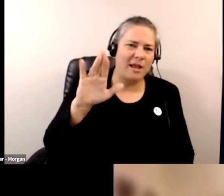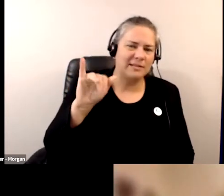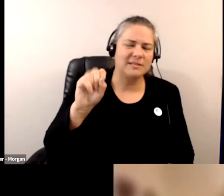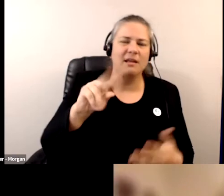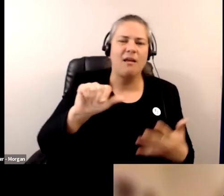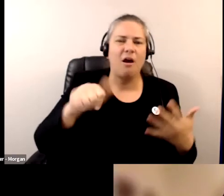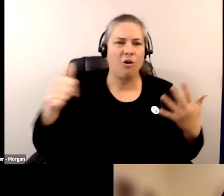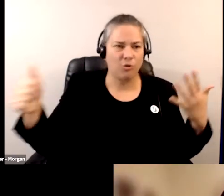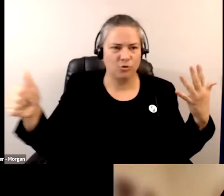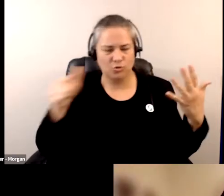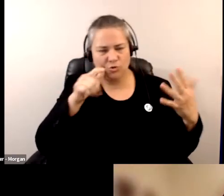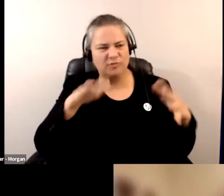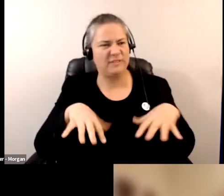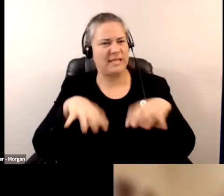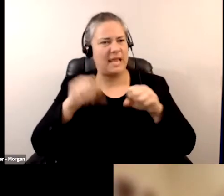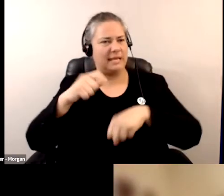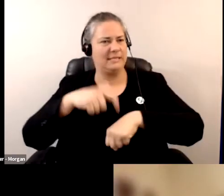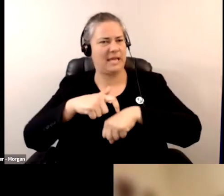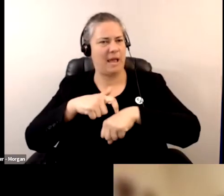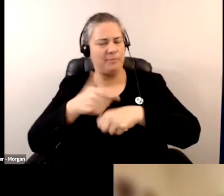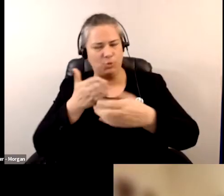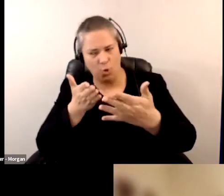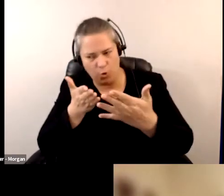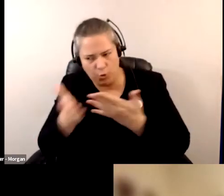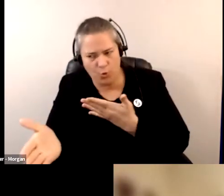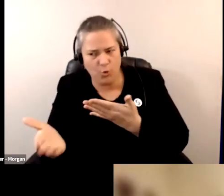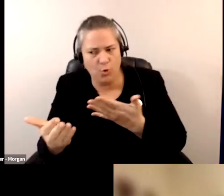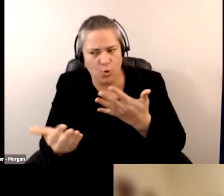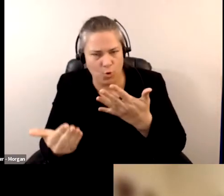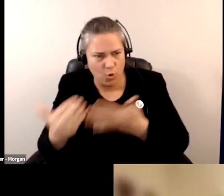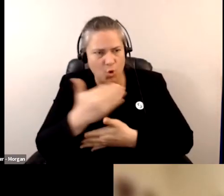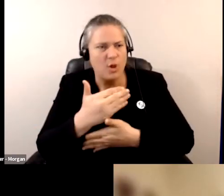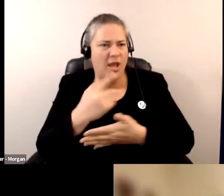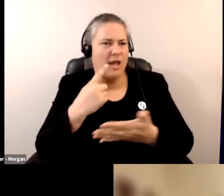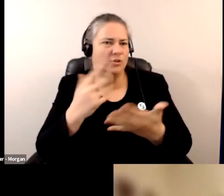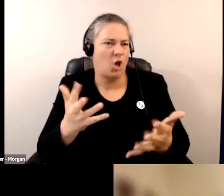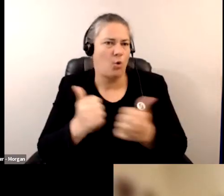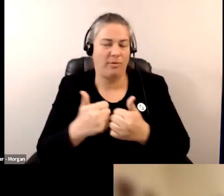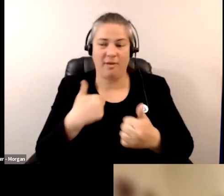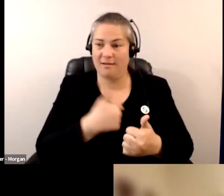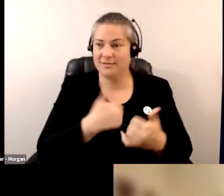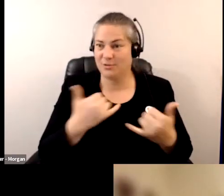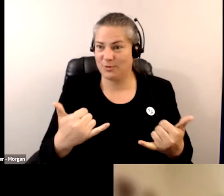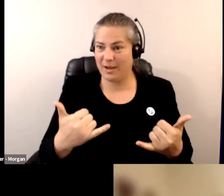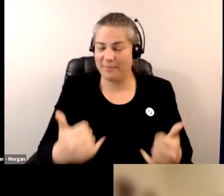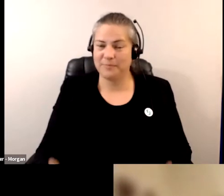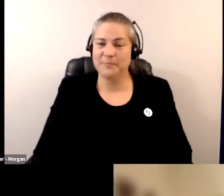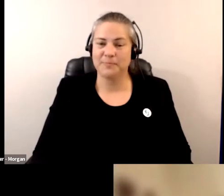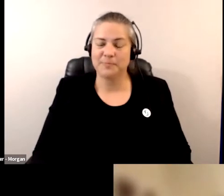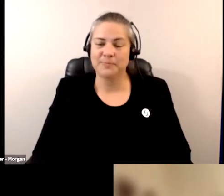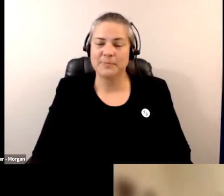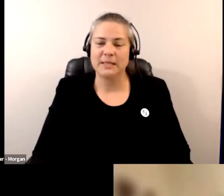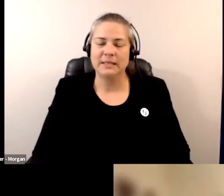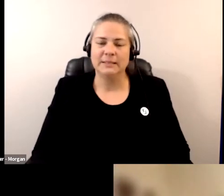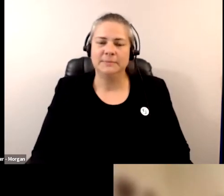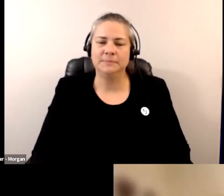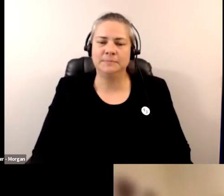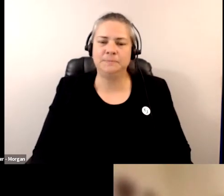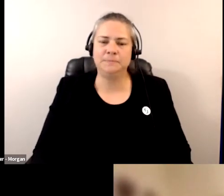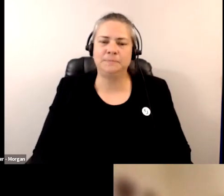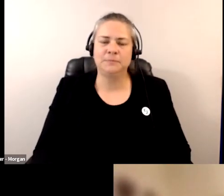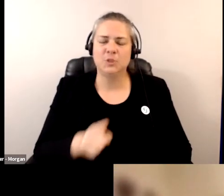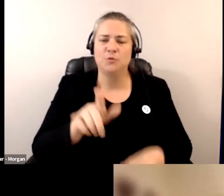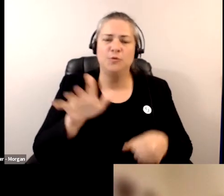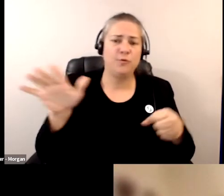have taken the time to go through this report and talk to us today. It is a comprehensive and detailed